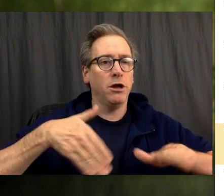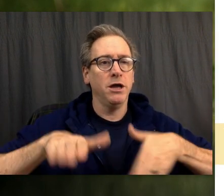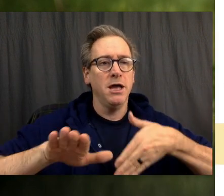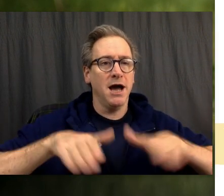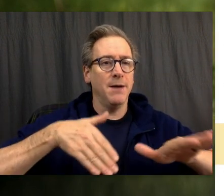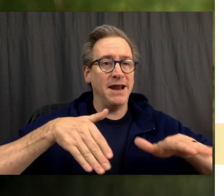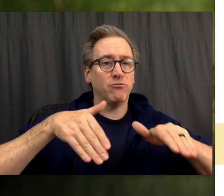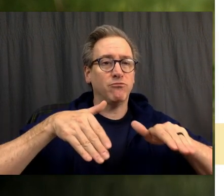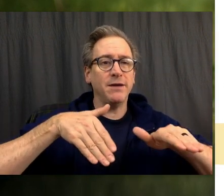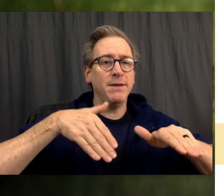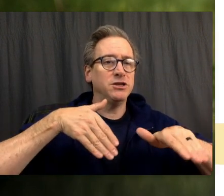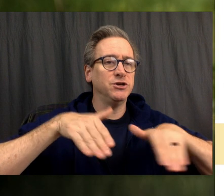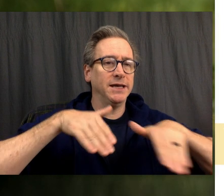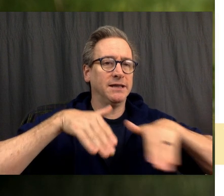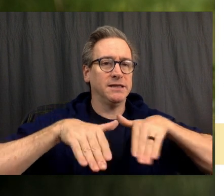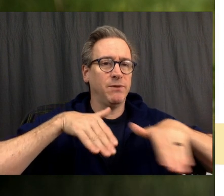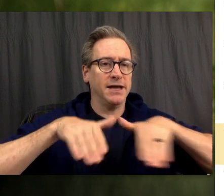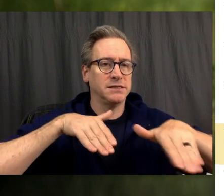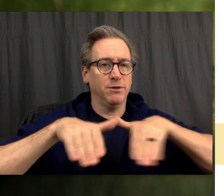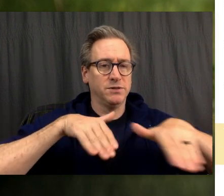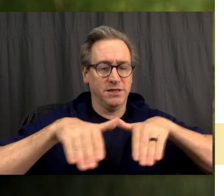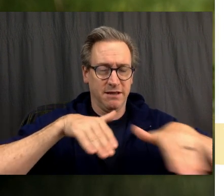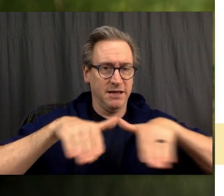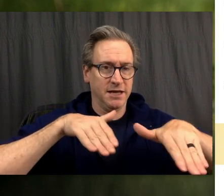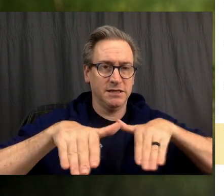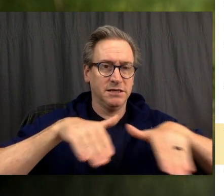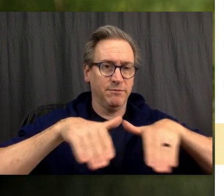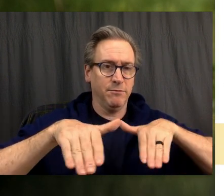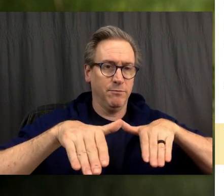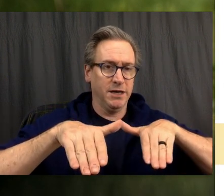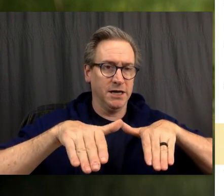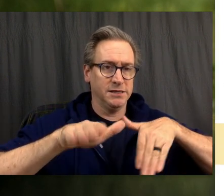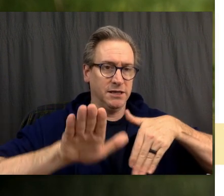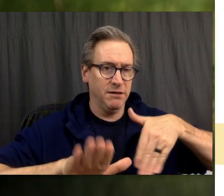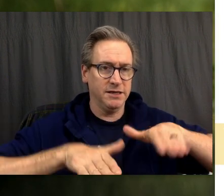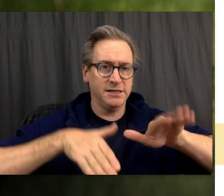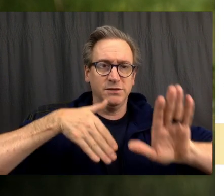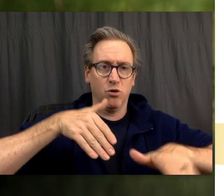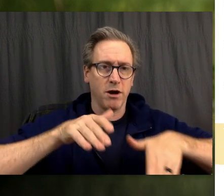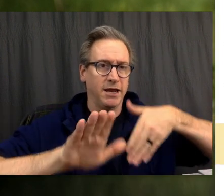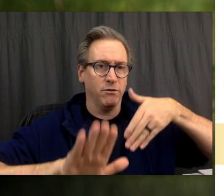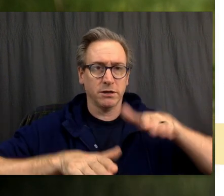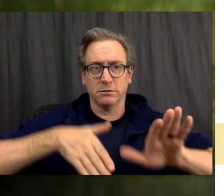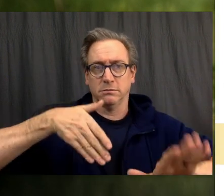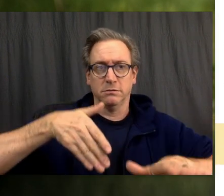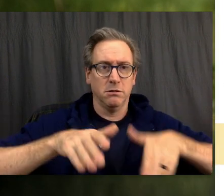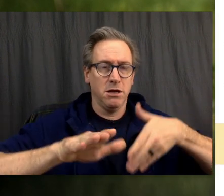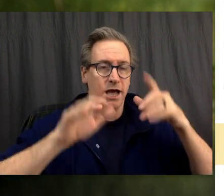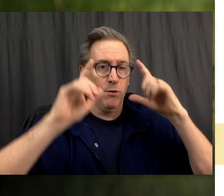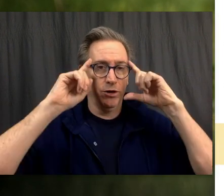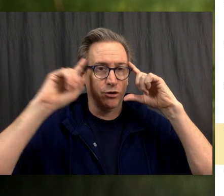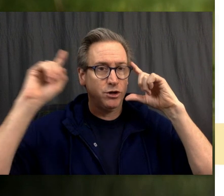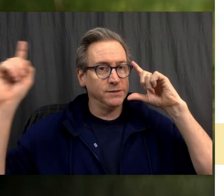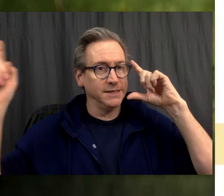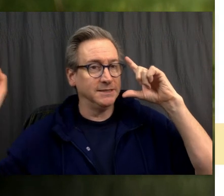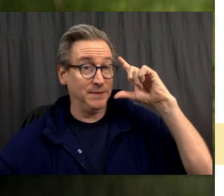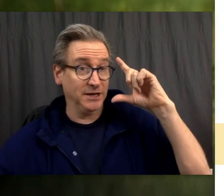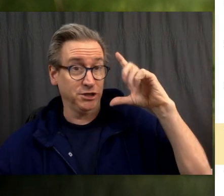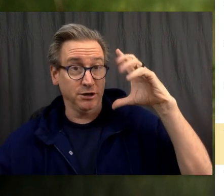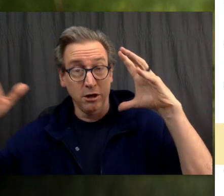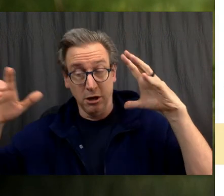Walk. And I recommend doing it this way as opposed to this, because this is more accurate. And when you're